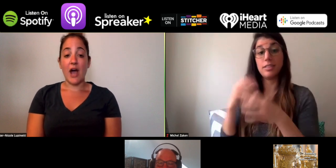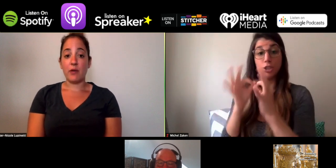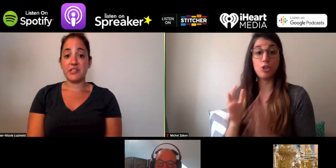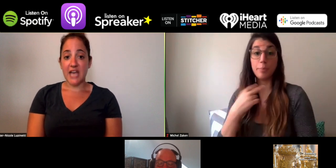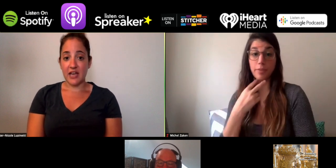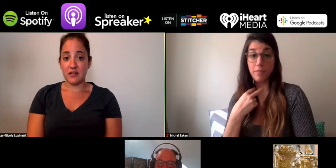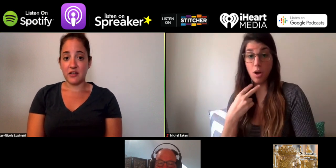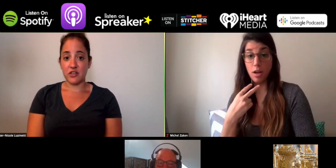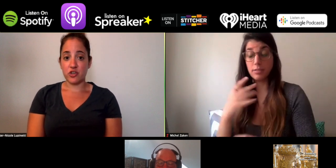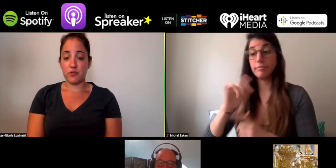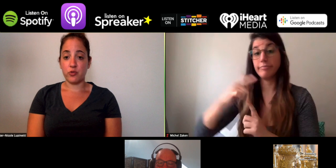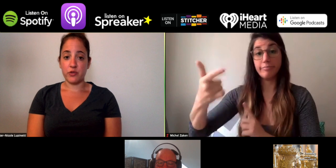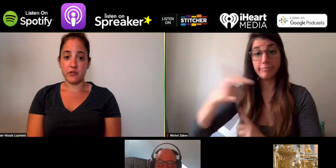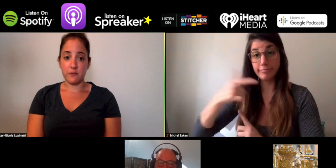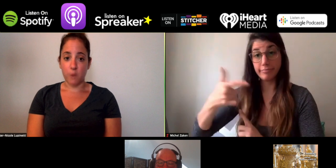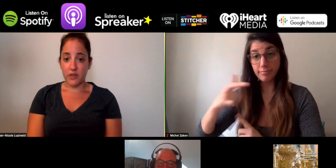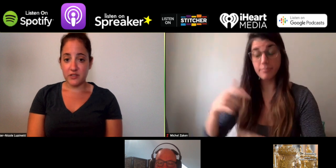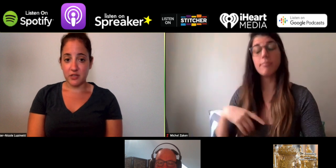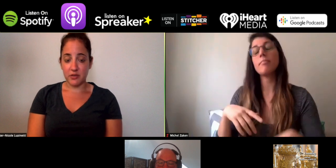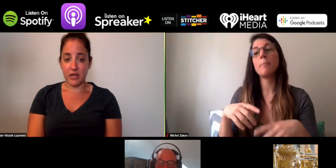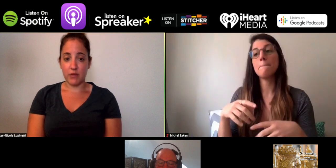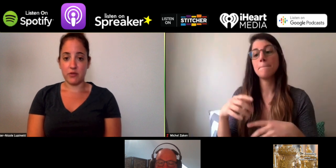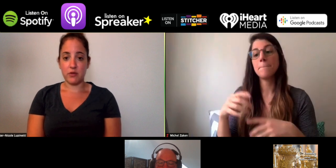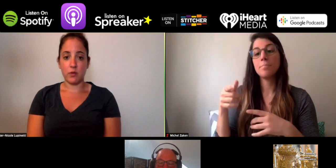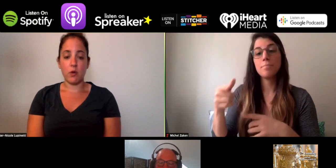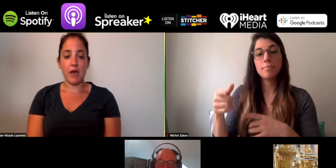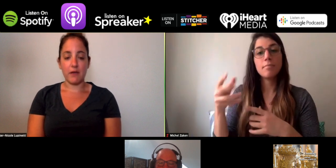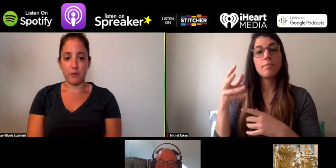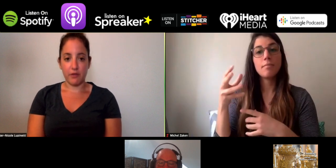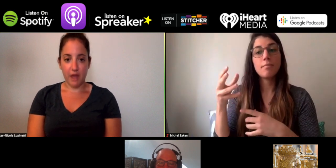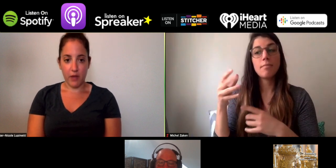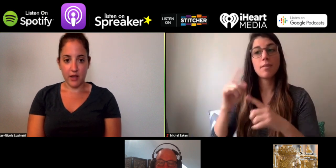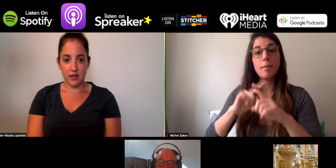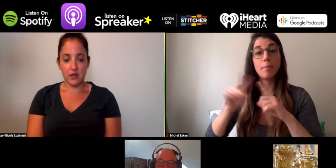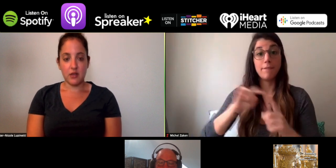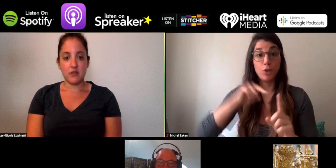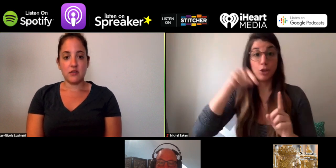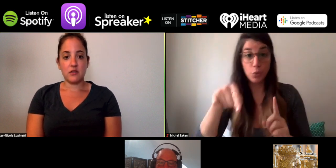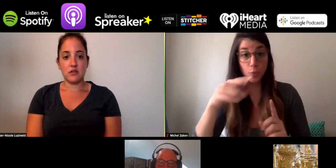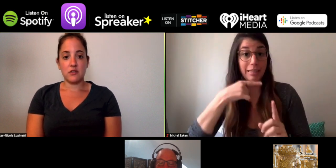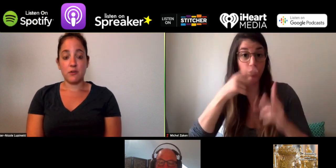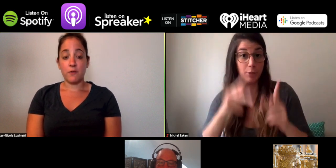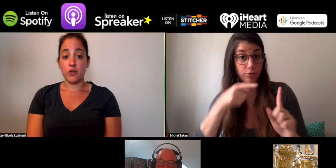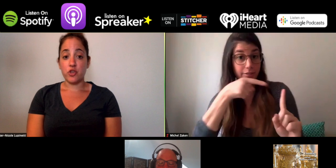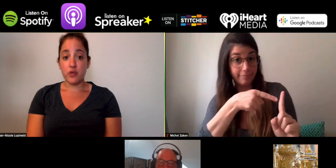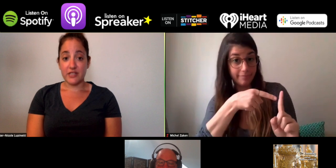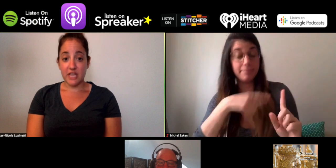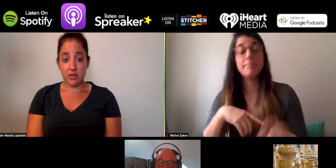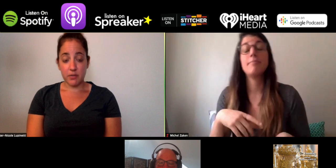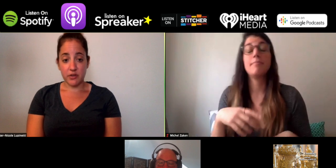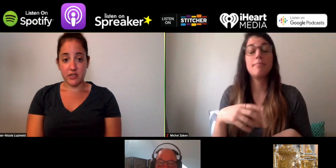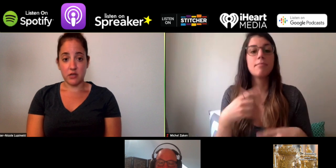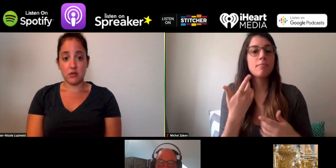So I will sign and the interpreter will use their voice to communicate with you and we'll go back and forth that way. So for you as